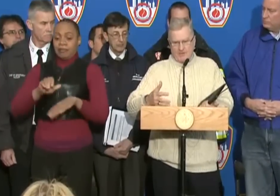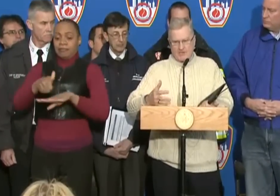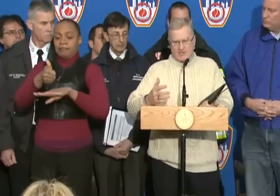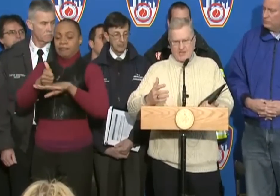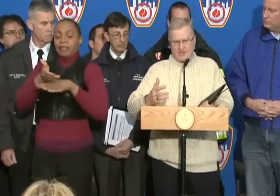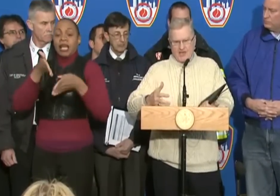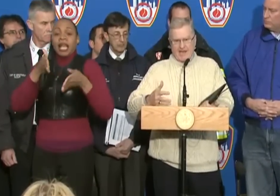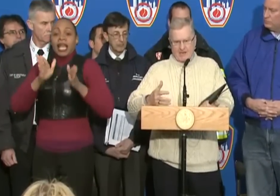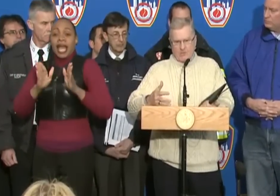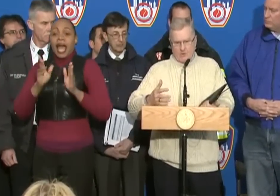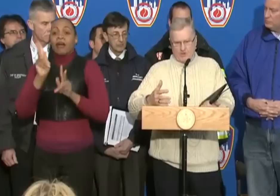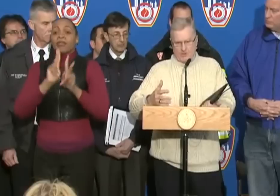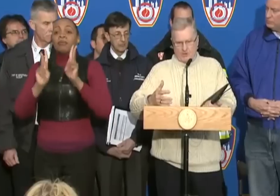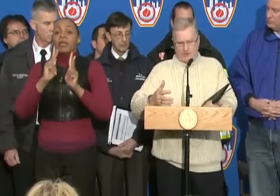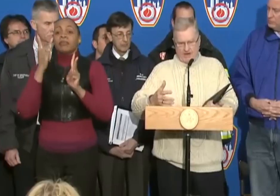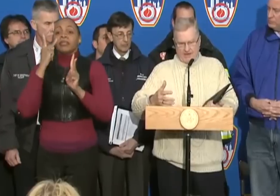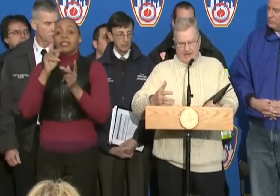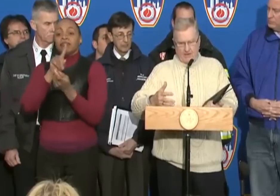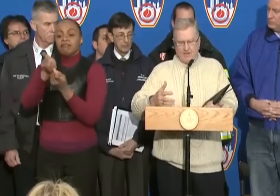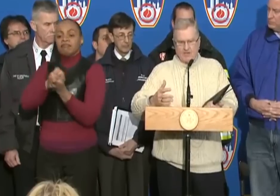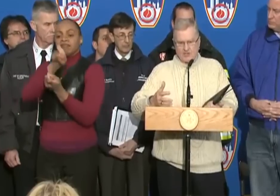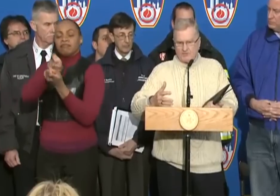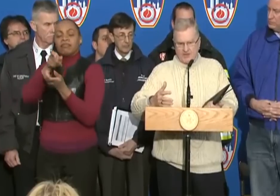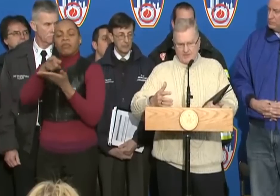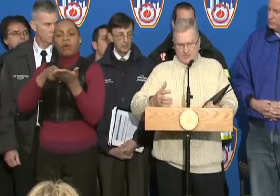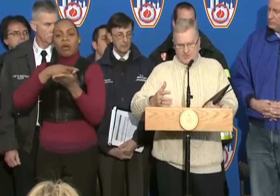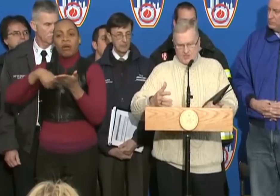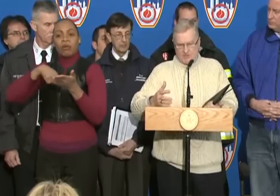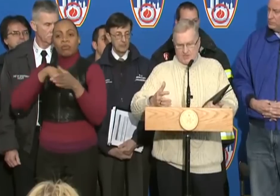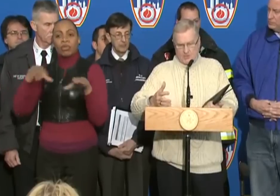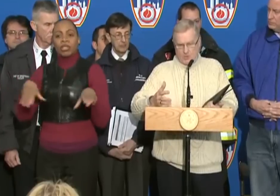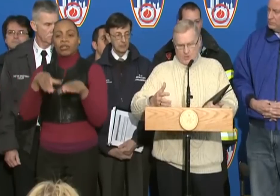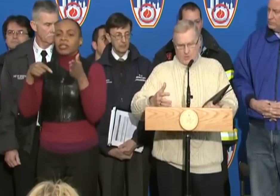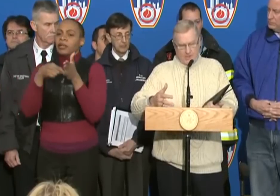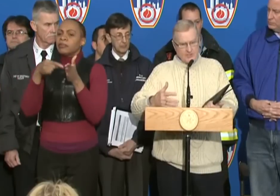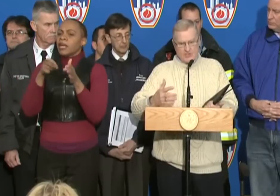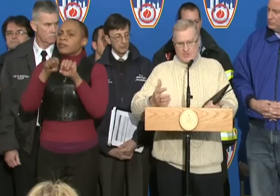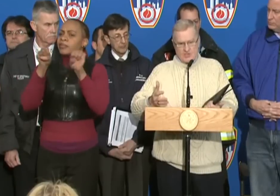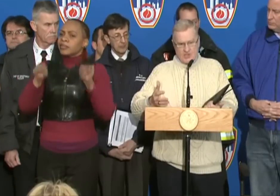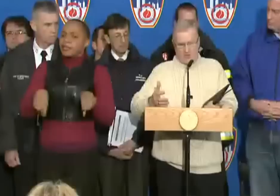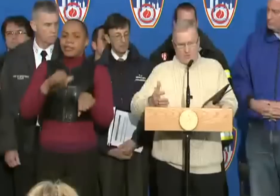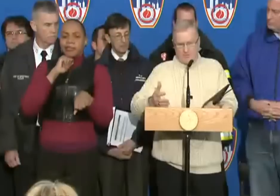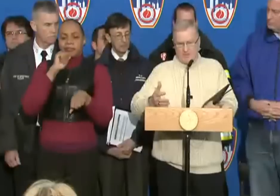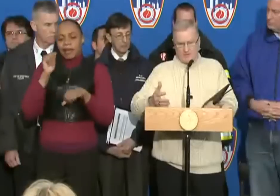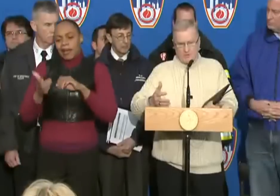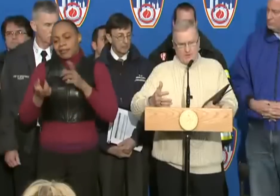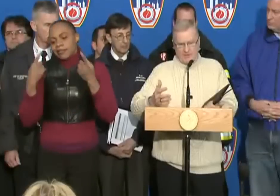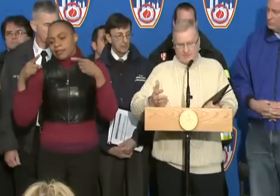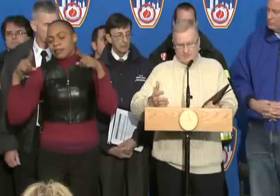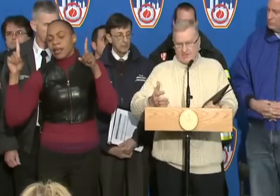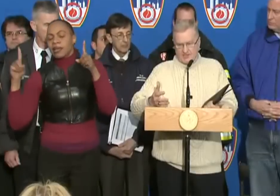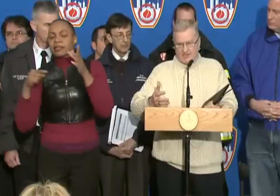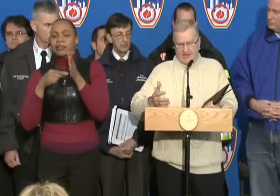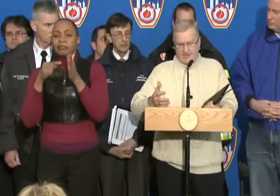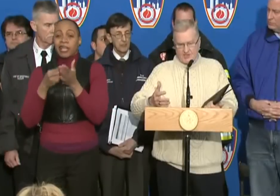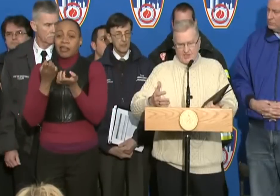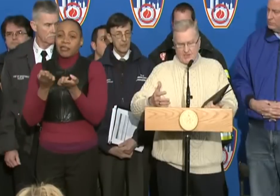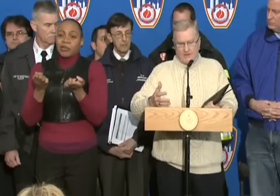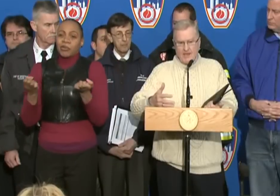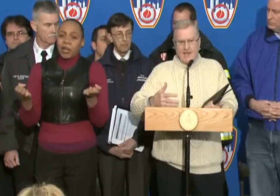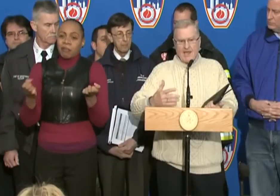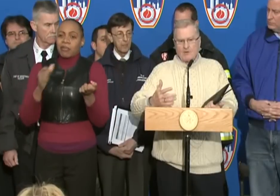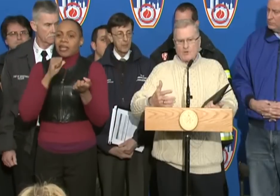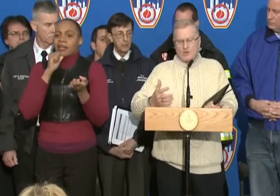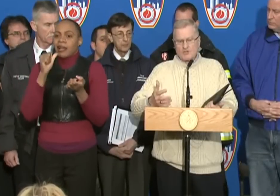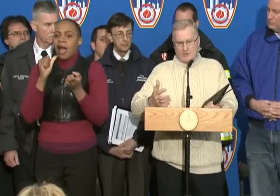the public to see exactly what we're doing right now. Sometimes the system doesn't work well, such as the one piece of equipment that was not sending out a